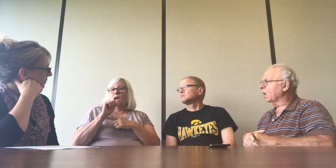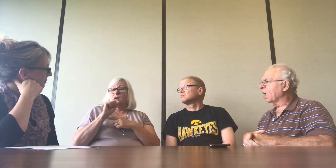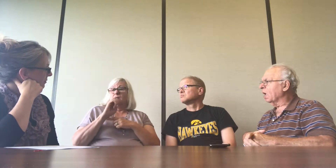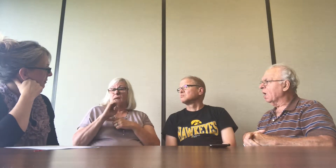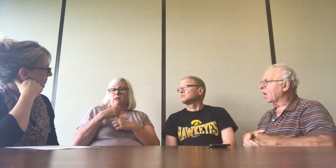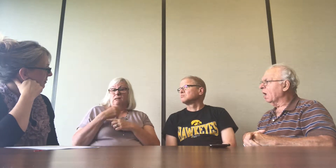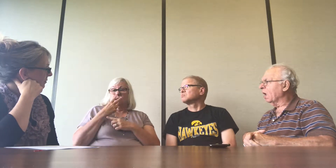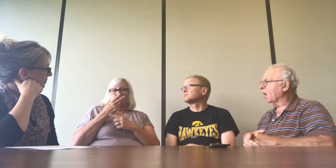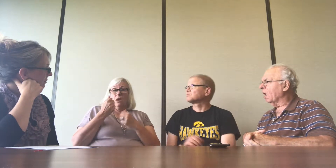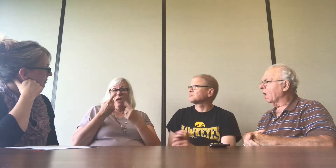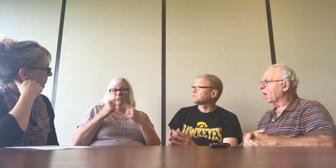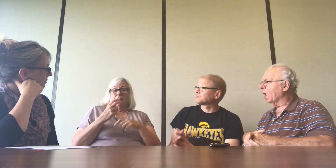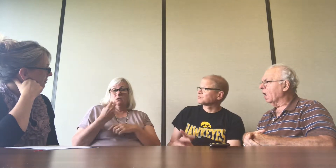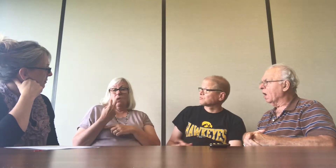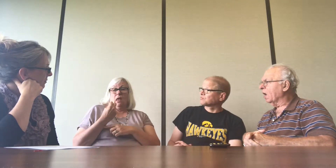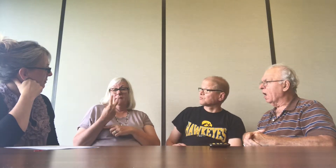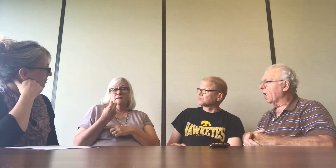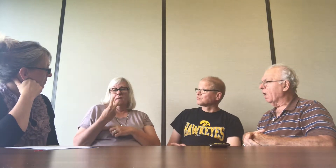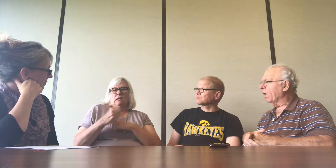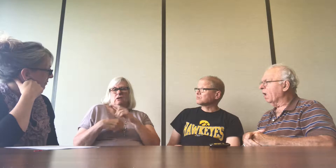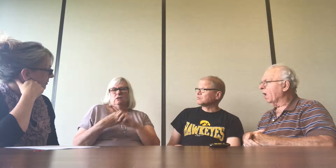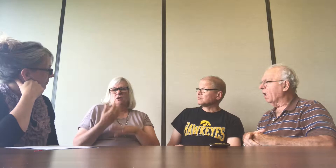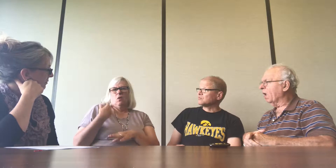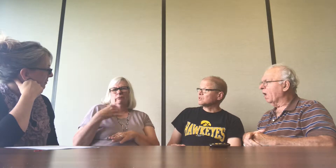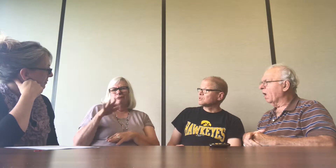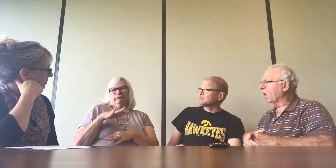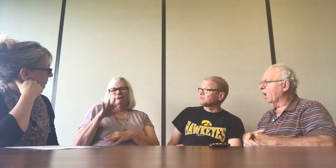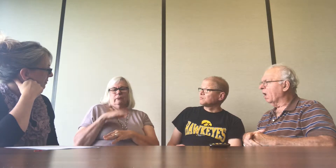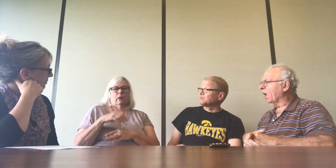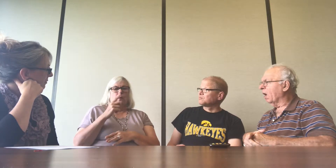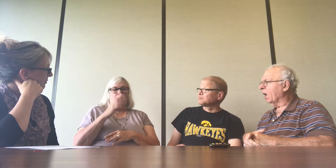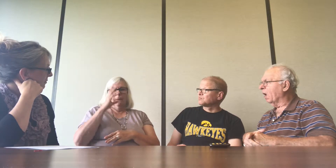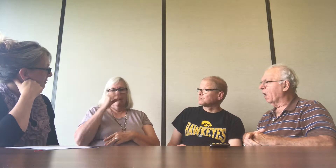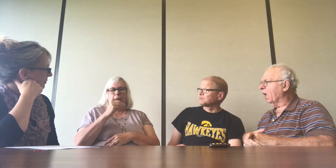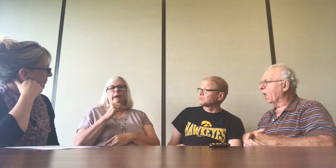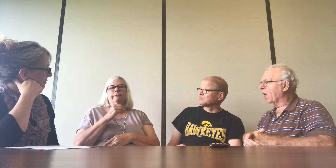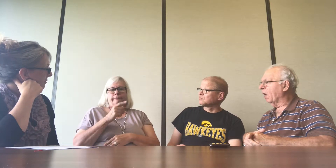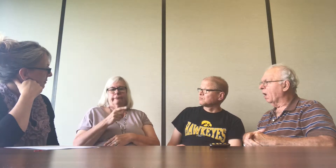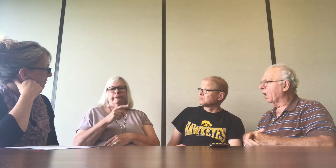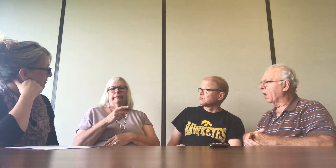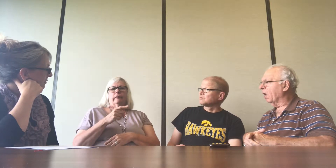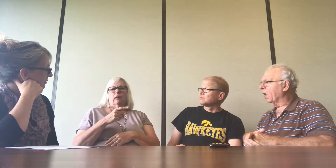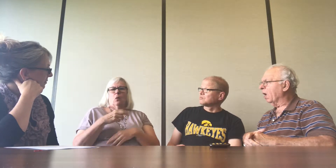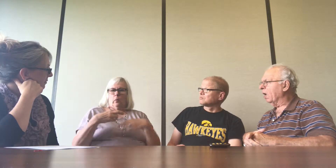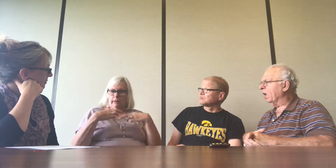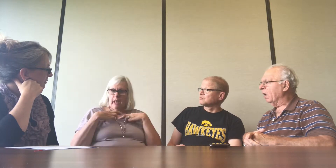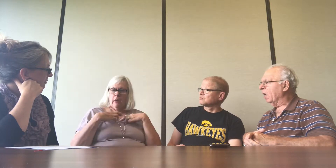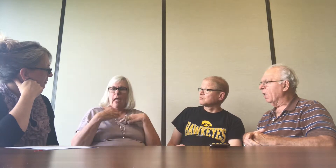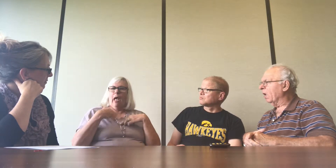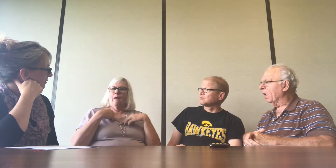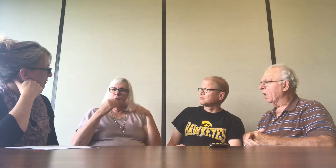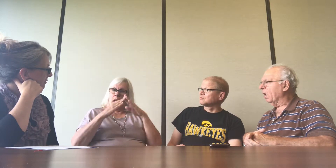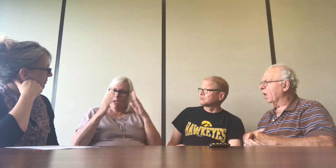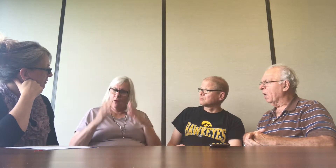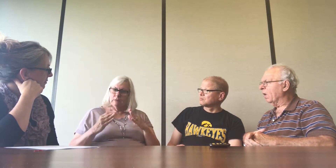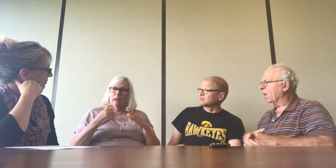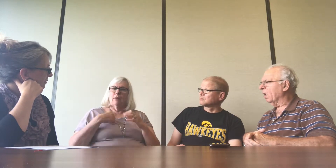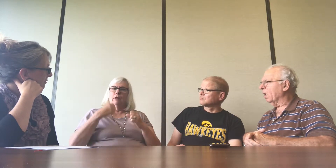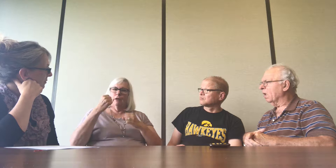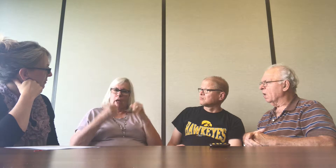You know, Shirley, there was a case that happened about 12 years ago. There was a